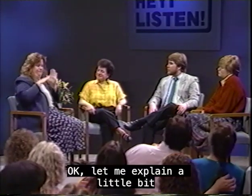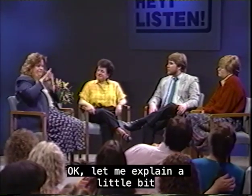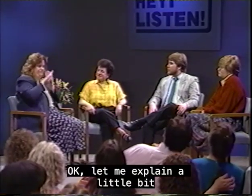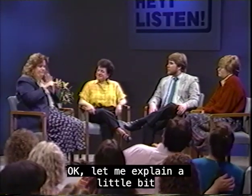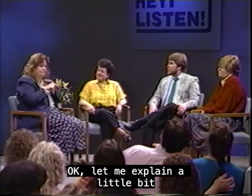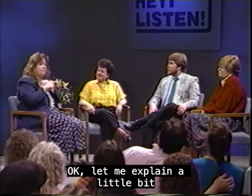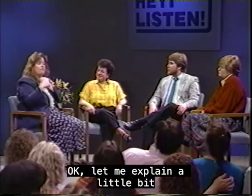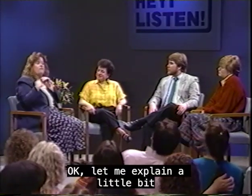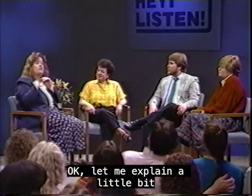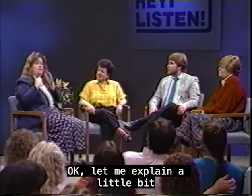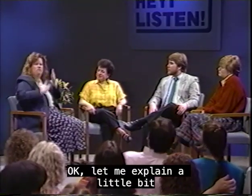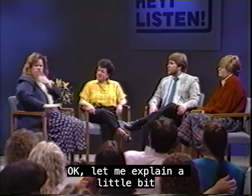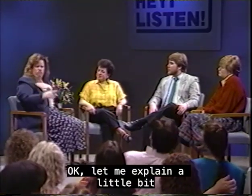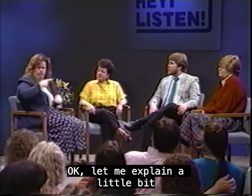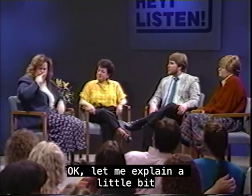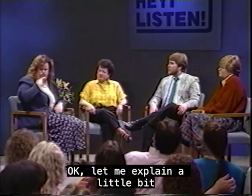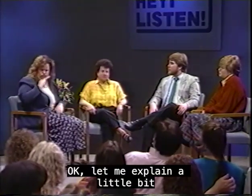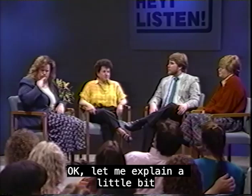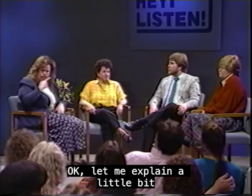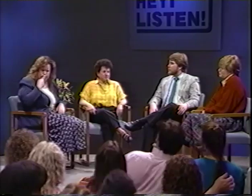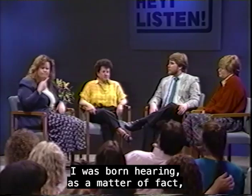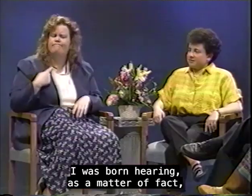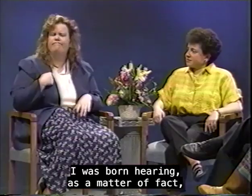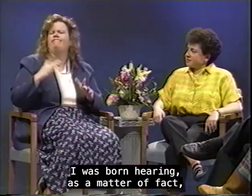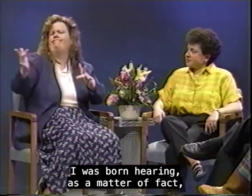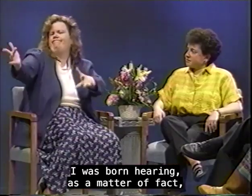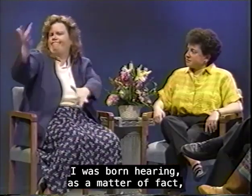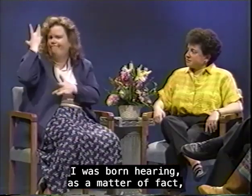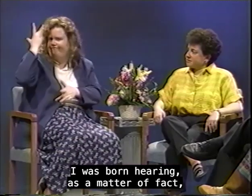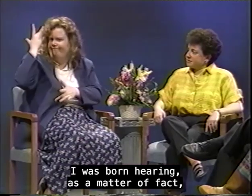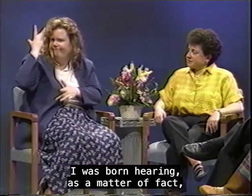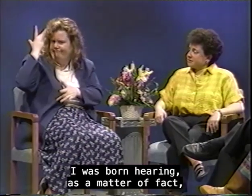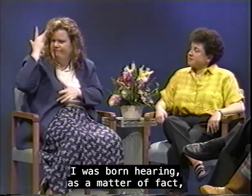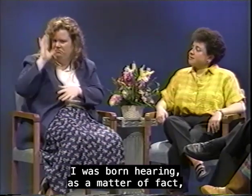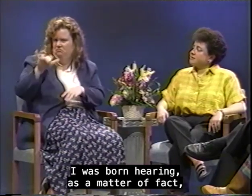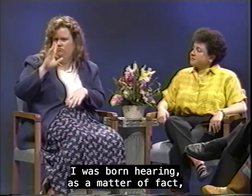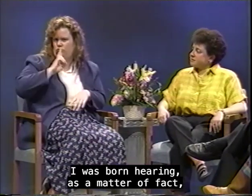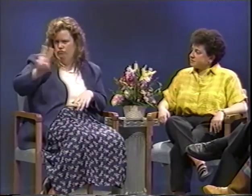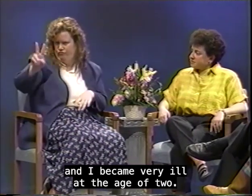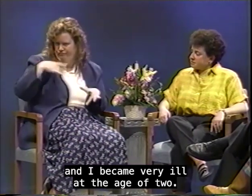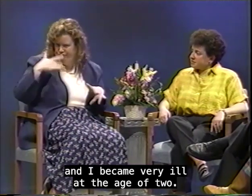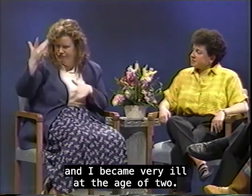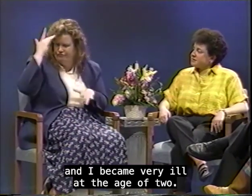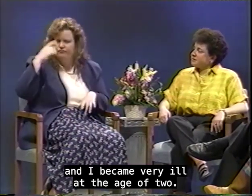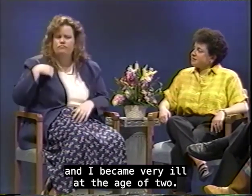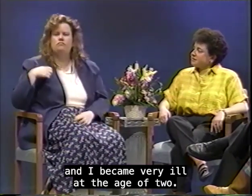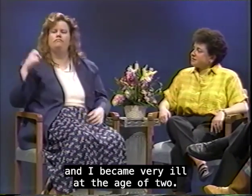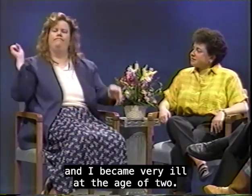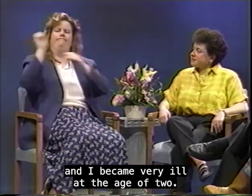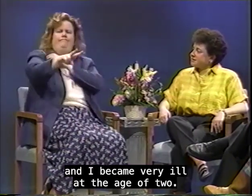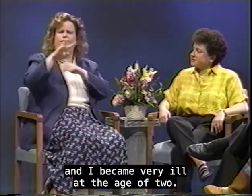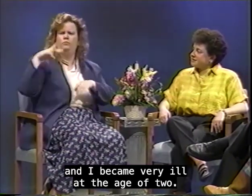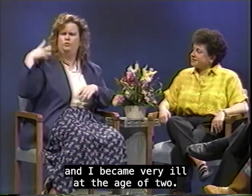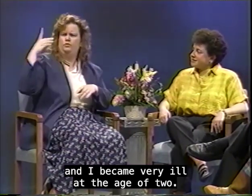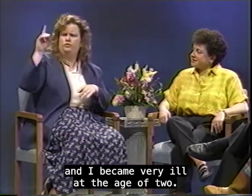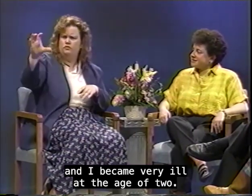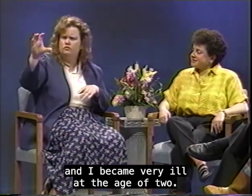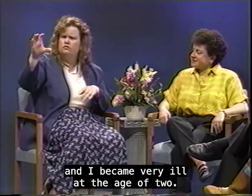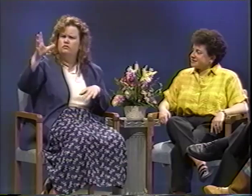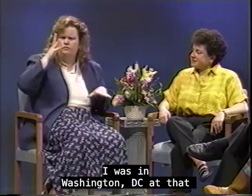Okay, let me explain a little bit about my background. I was born hearing, as a matter of fact, and I became very ill at the age of 2. I was